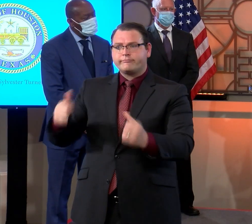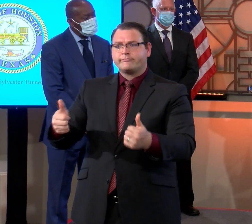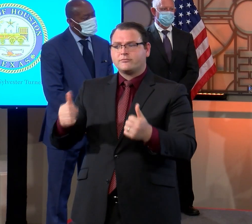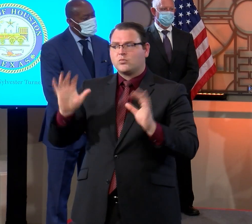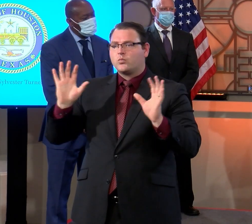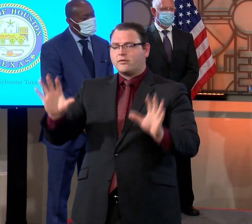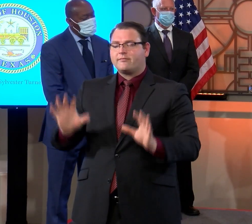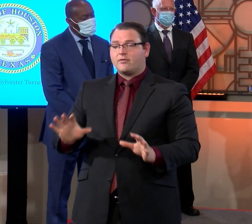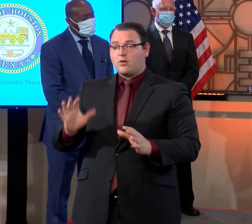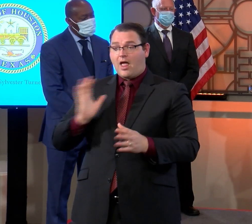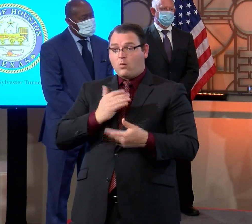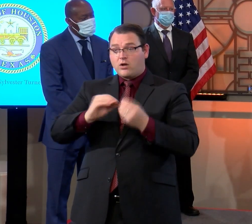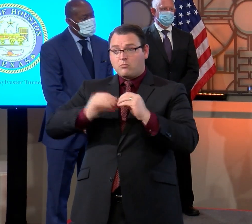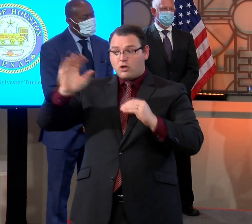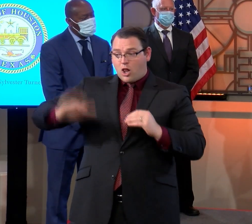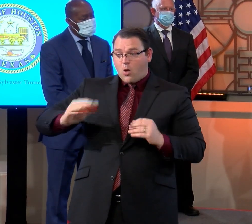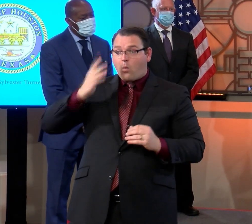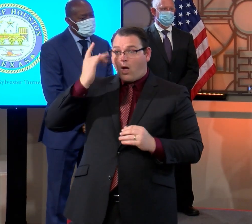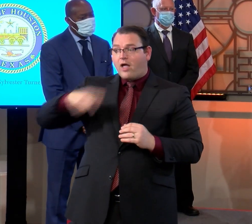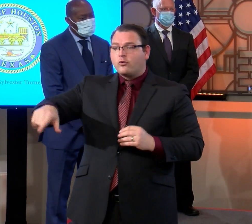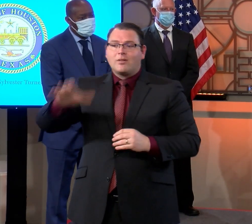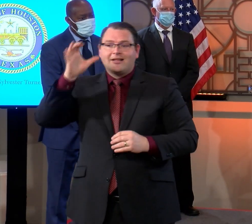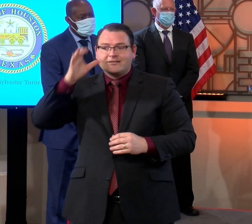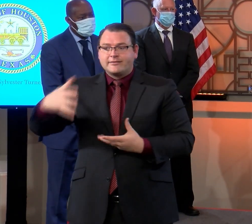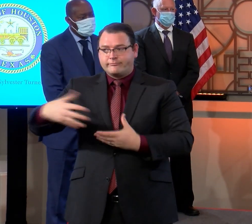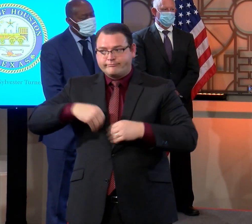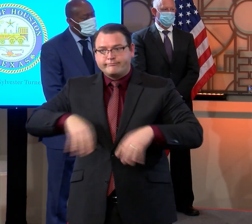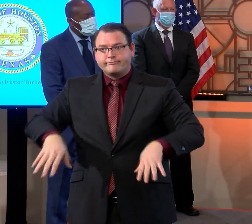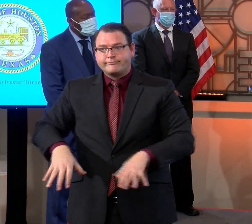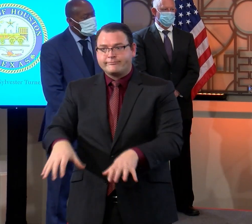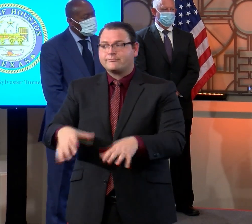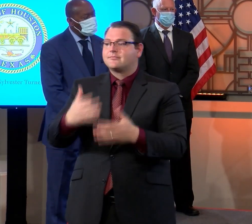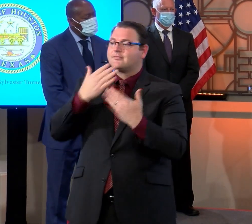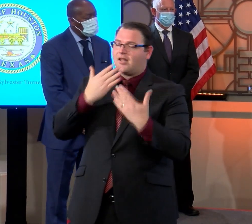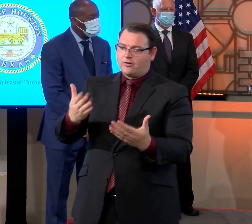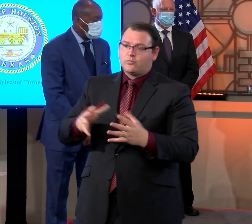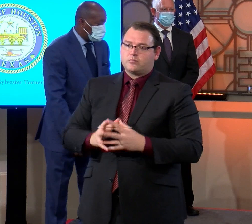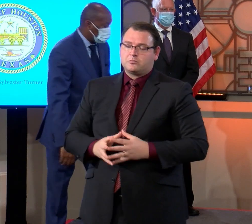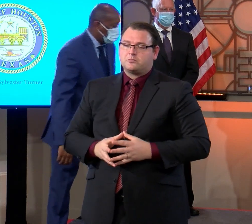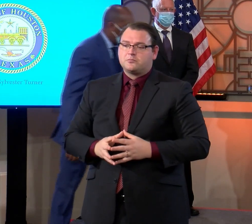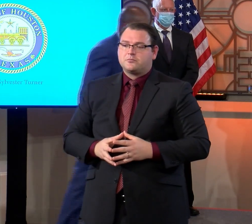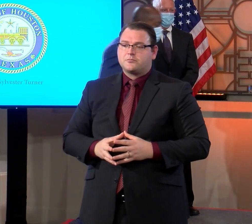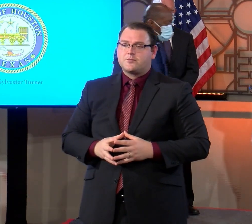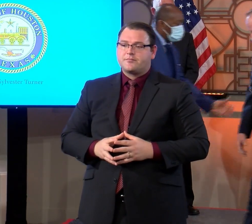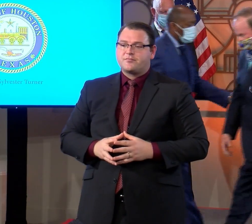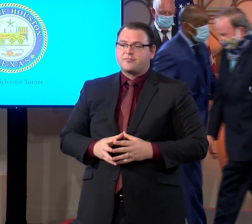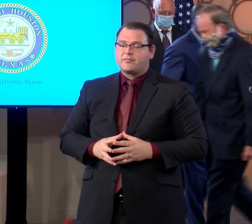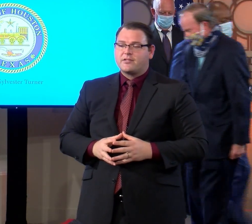look so good is because you listened, and we appreciate that very much. So thank you.